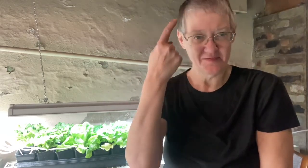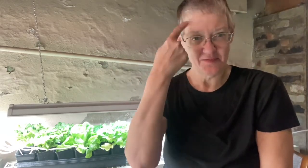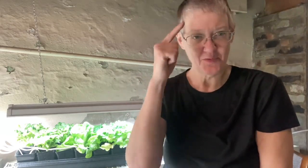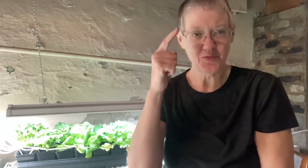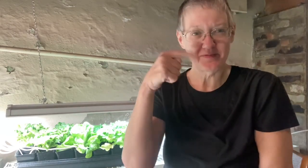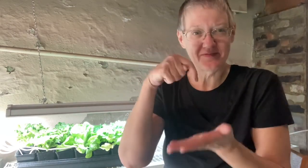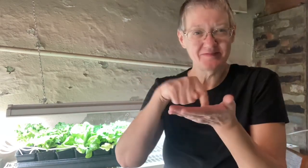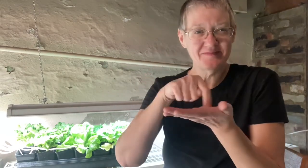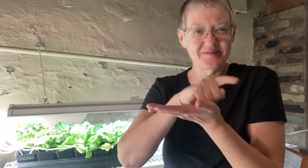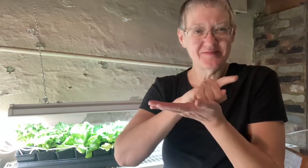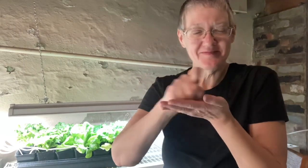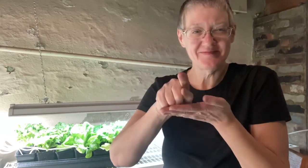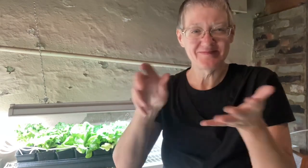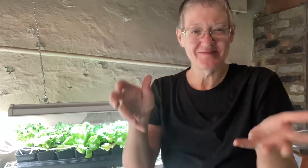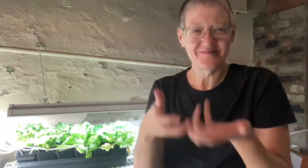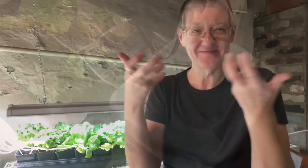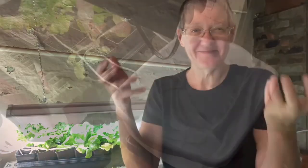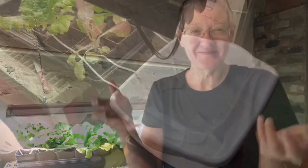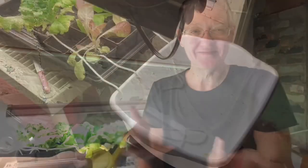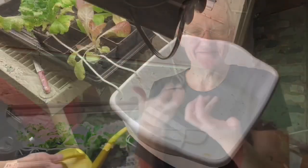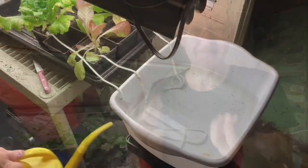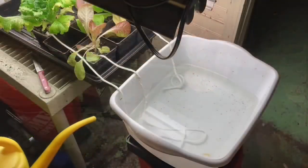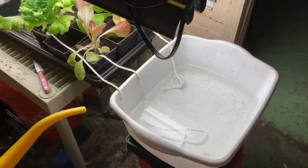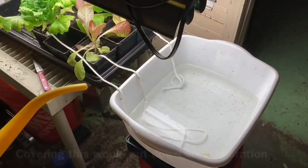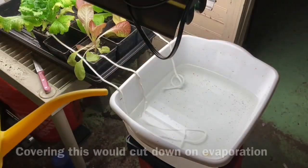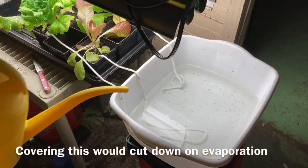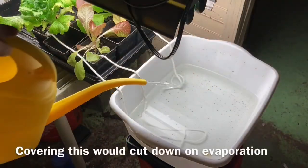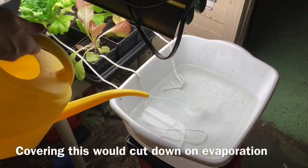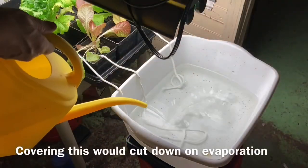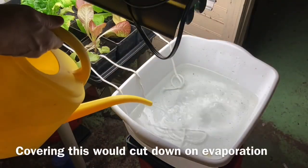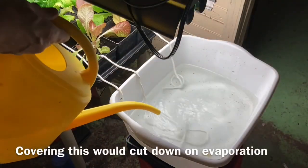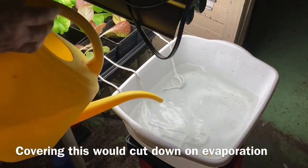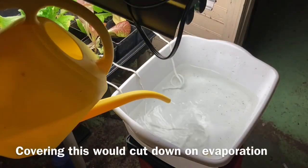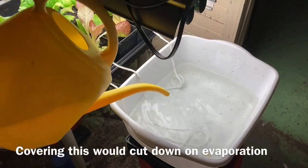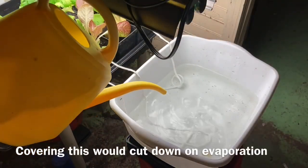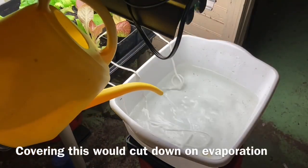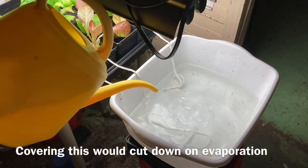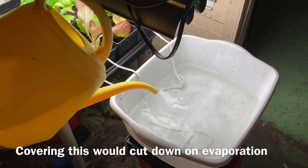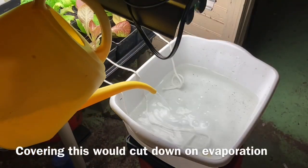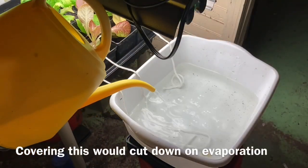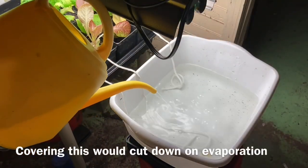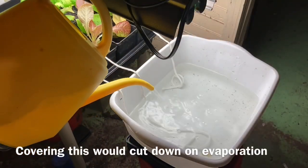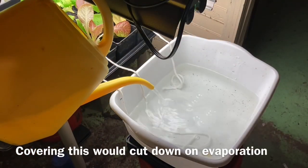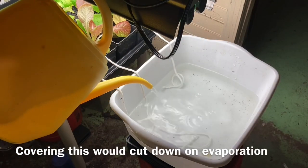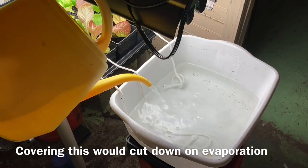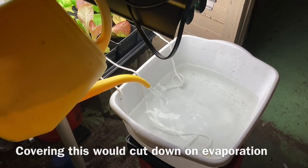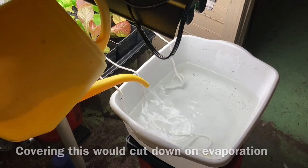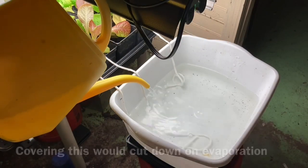water for these 3 trays of lettuce, and then harvest 2 heads of lettuce for this week.